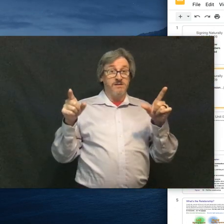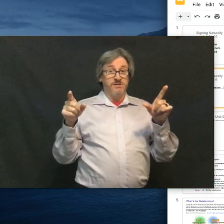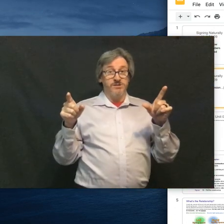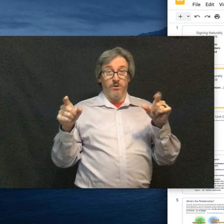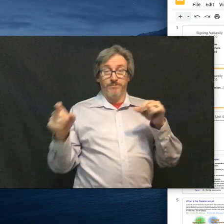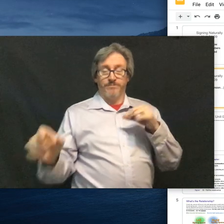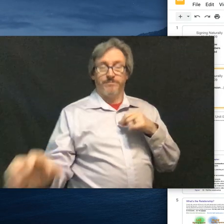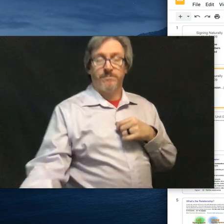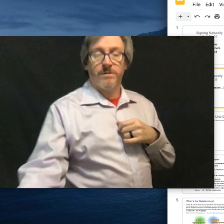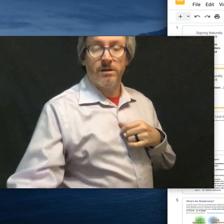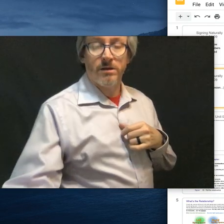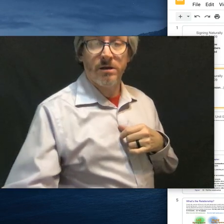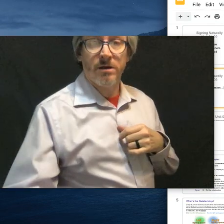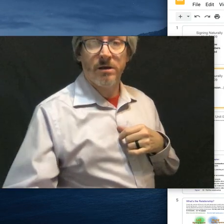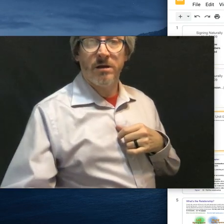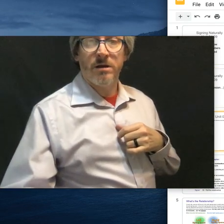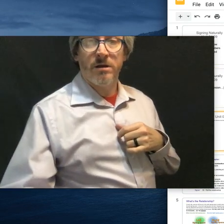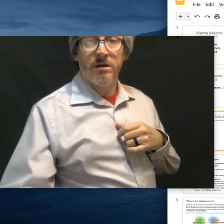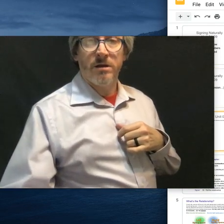So